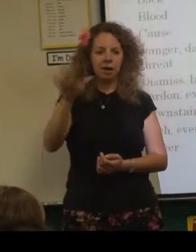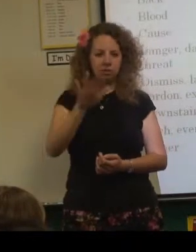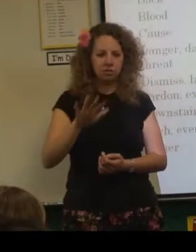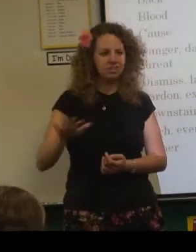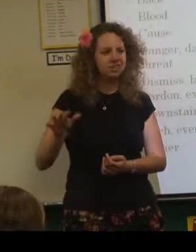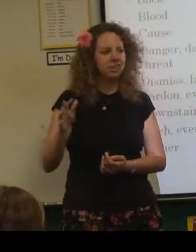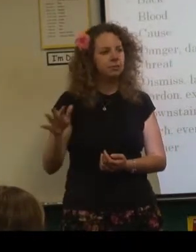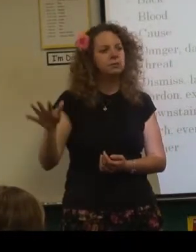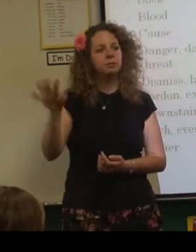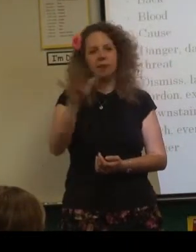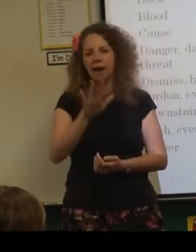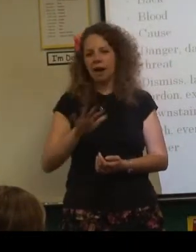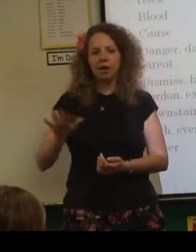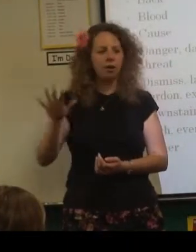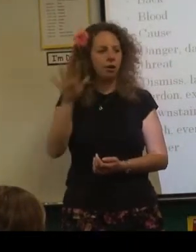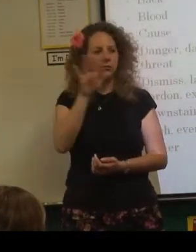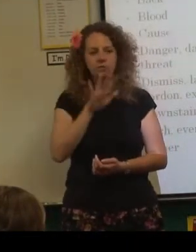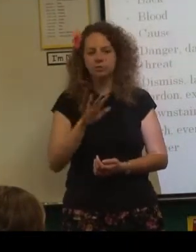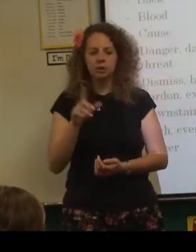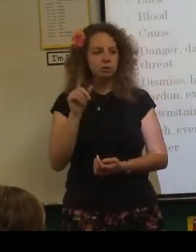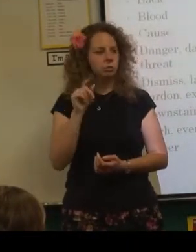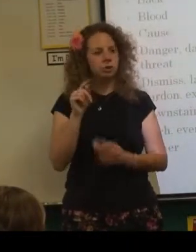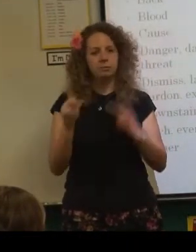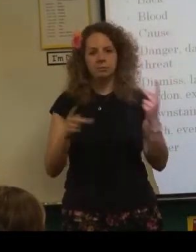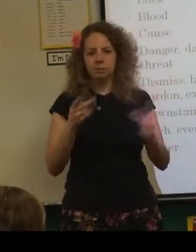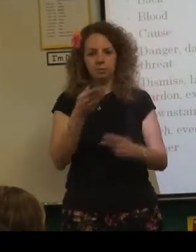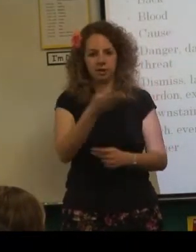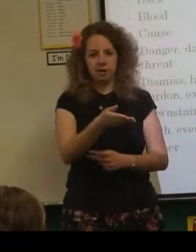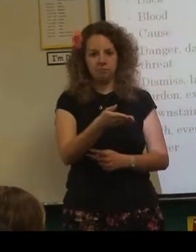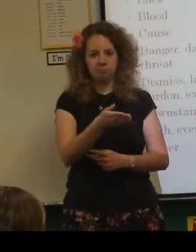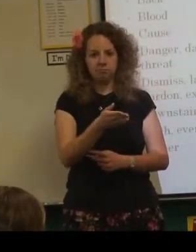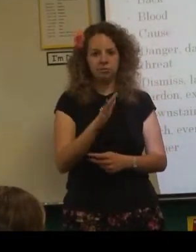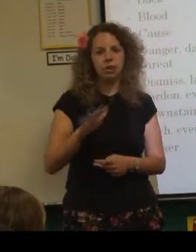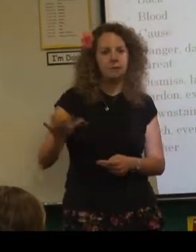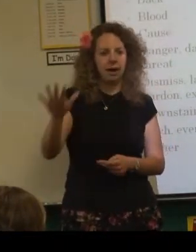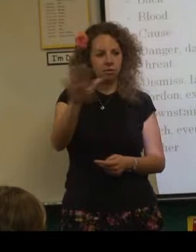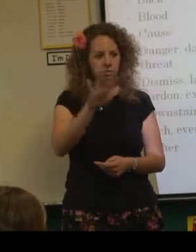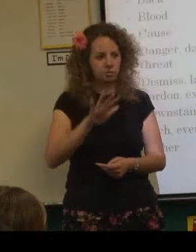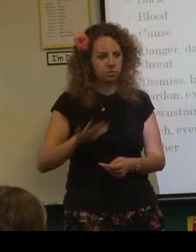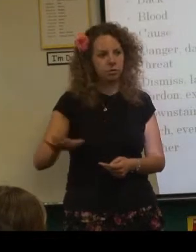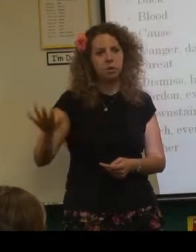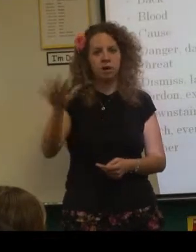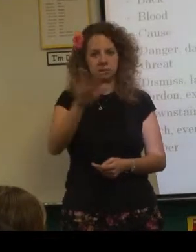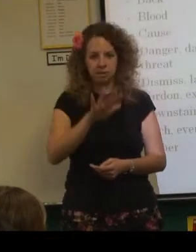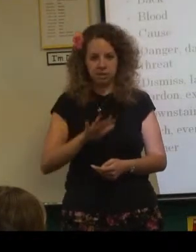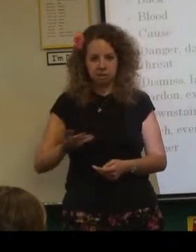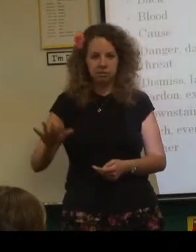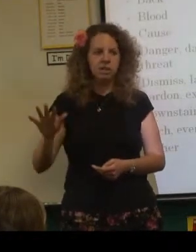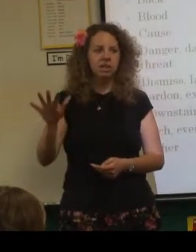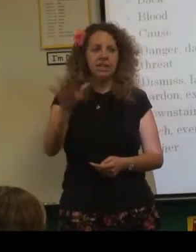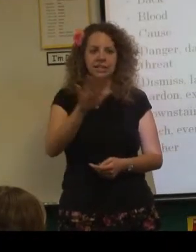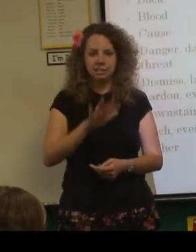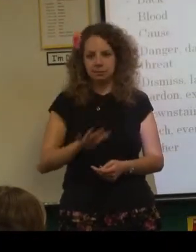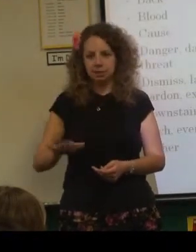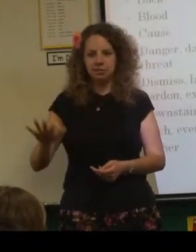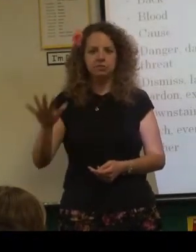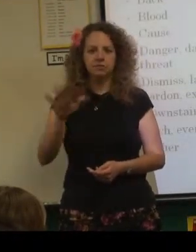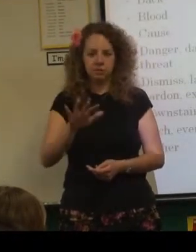about, like it was about 20 people over there, about or approximately, an estimate of